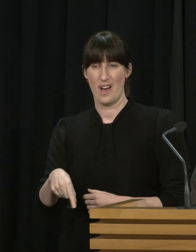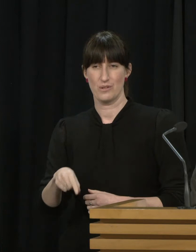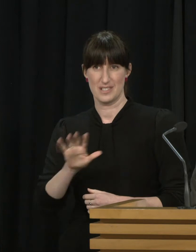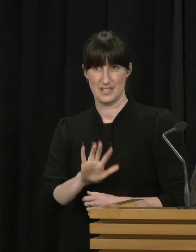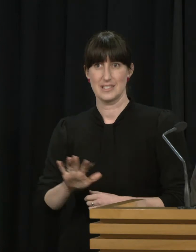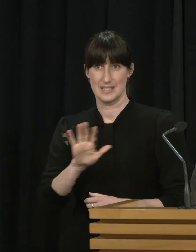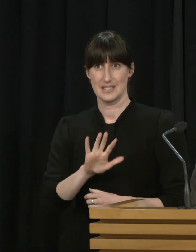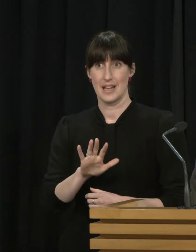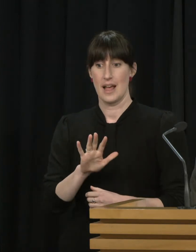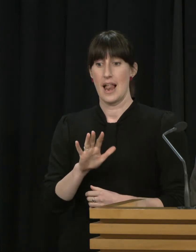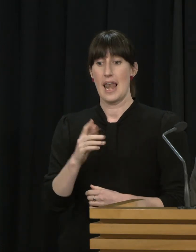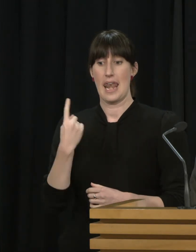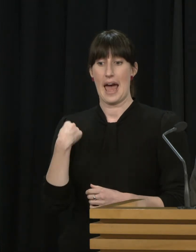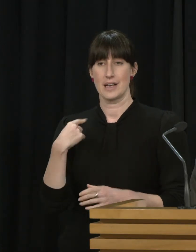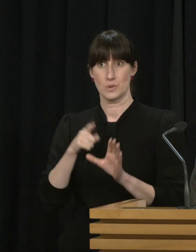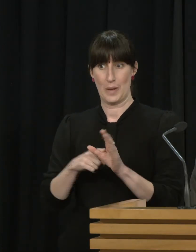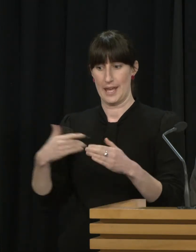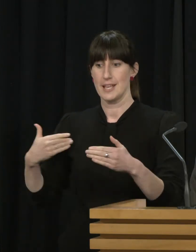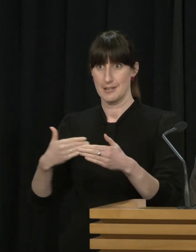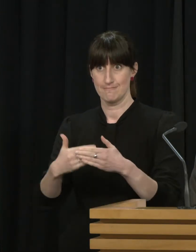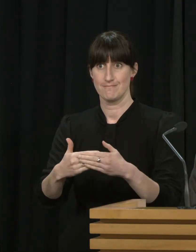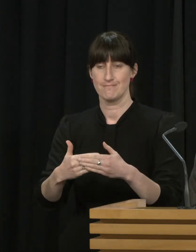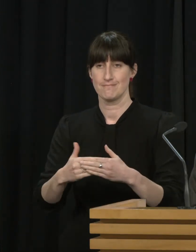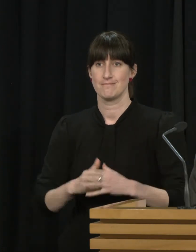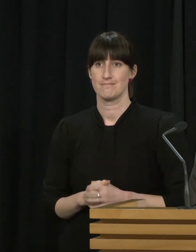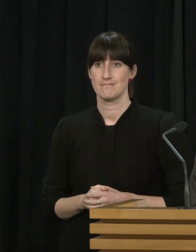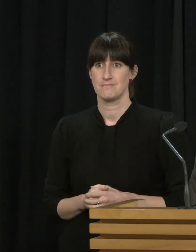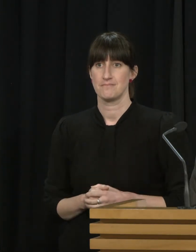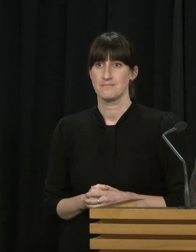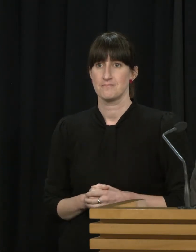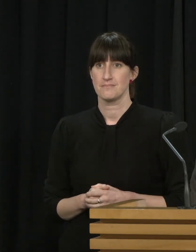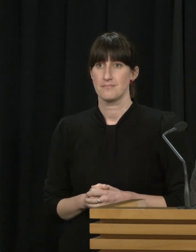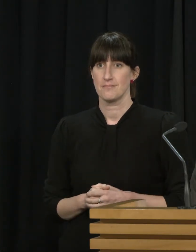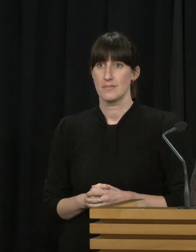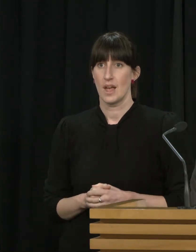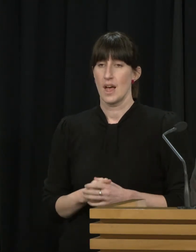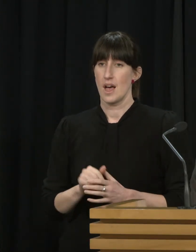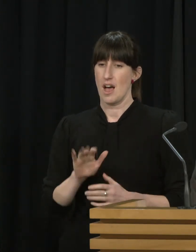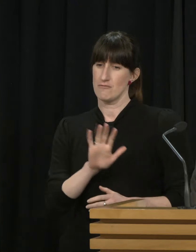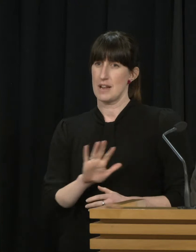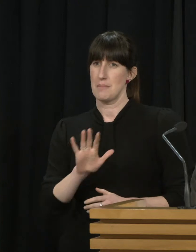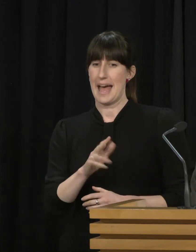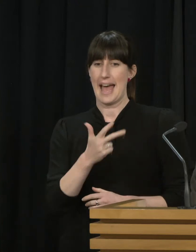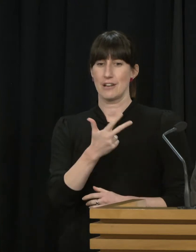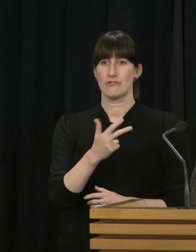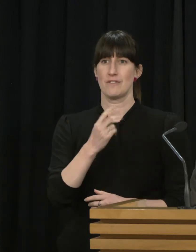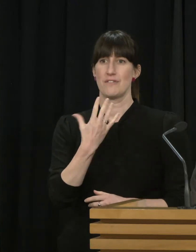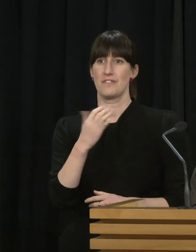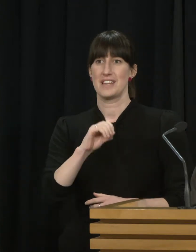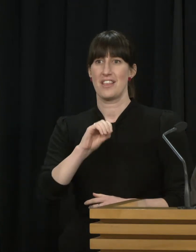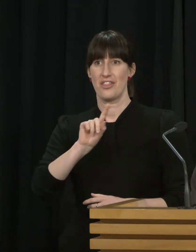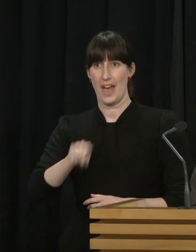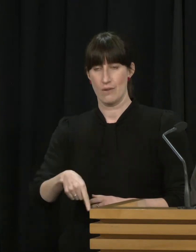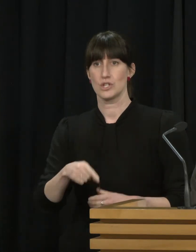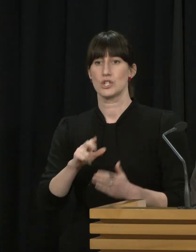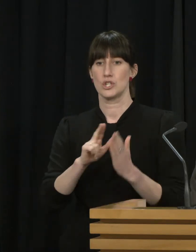272,270 doses on this time last week. Within that, nearly 850,000 New Zealanders